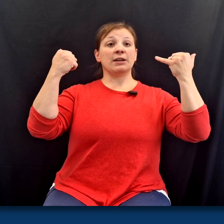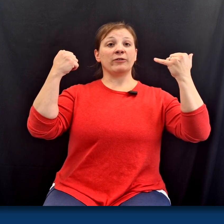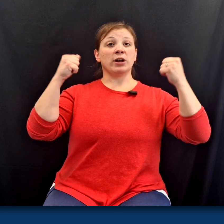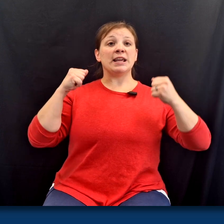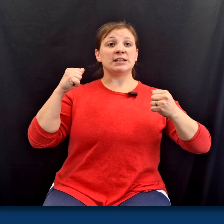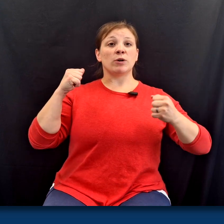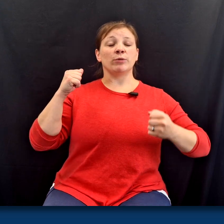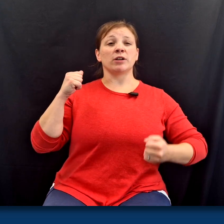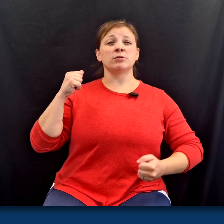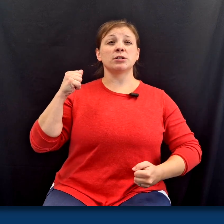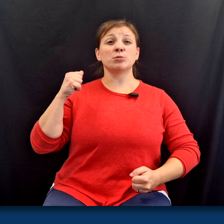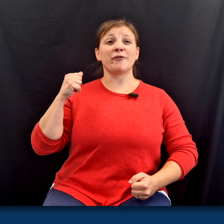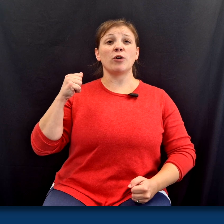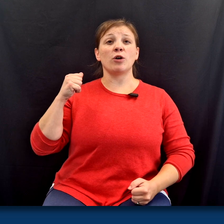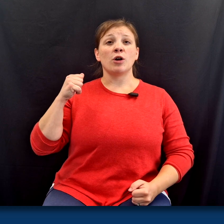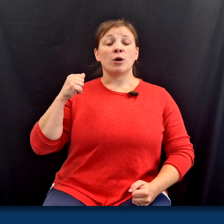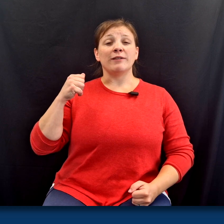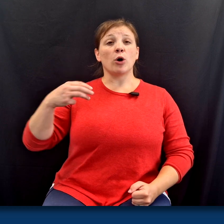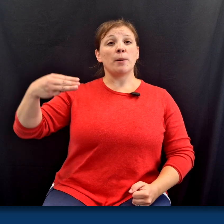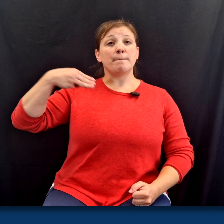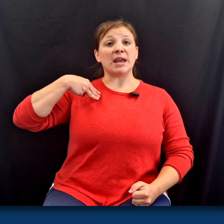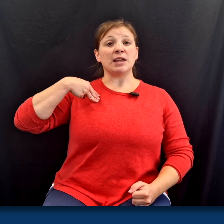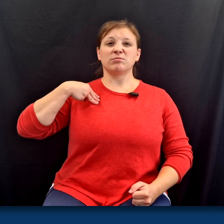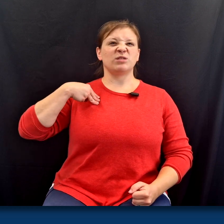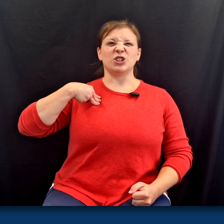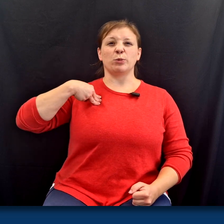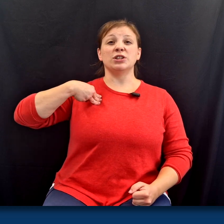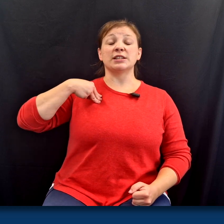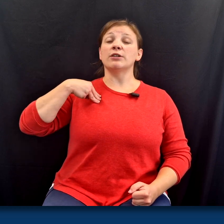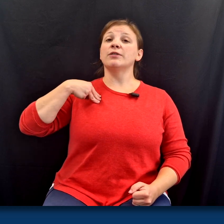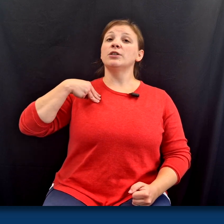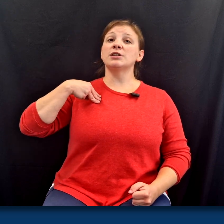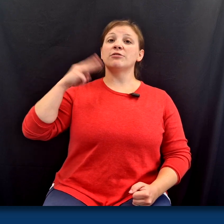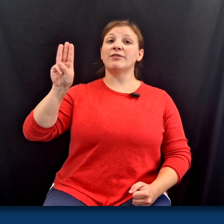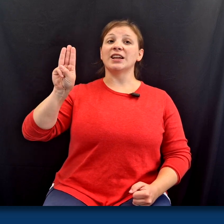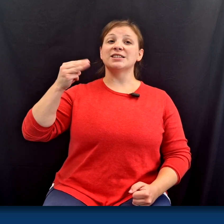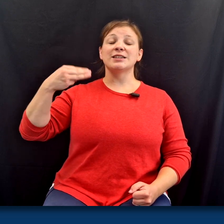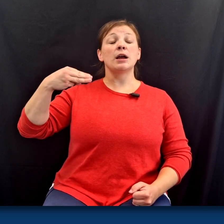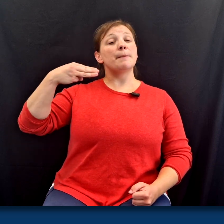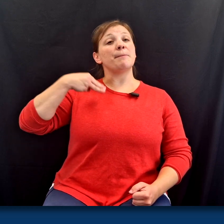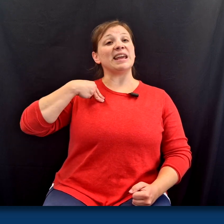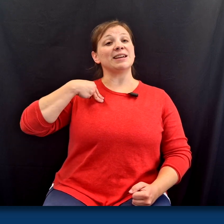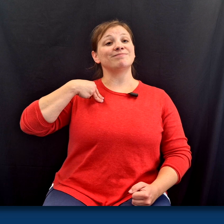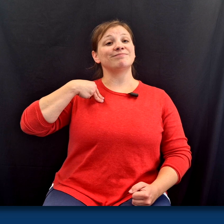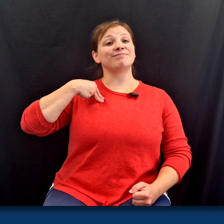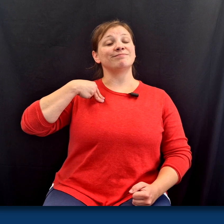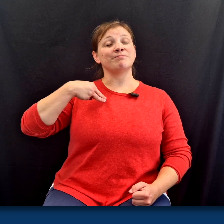Lastly, we've got an easy one that we've done lots of times before. We've got me. Just point to yourself using three fingers.